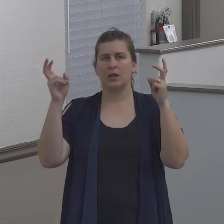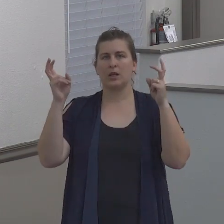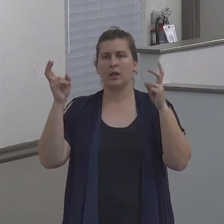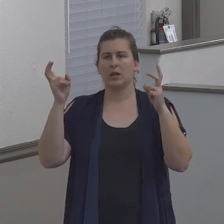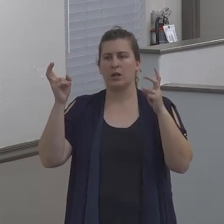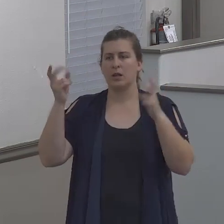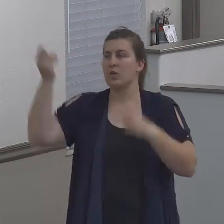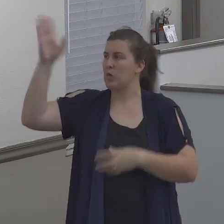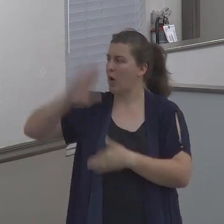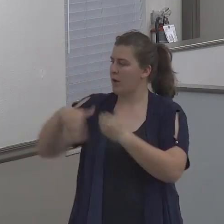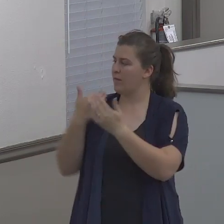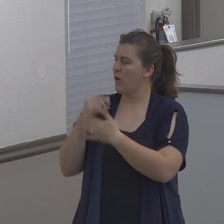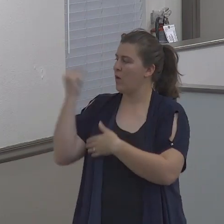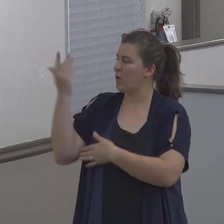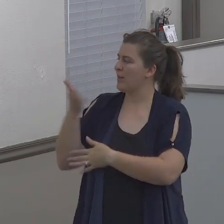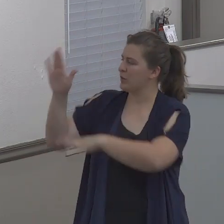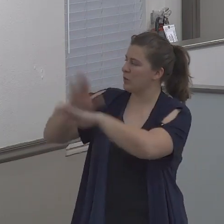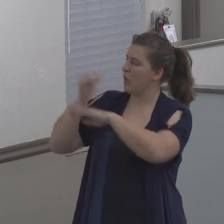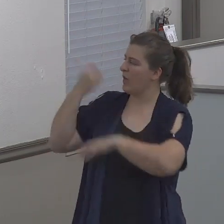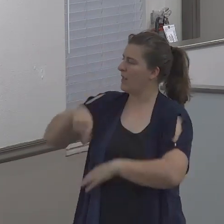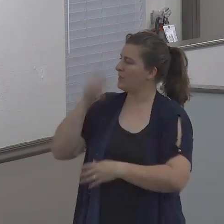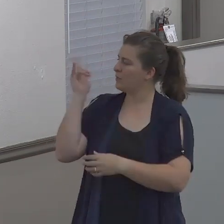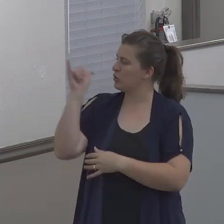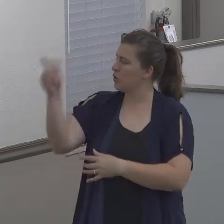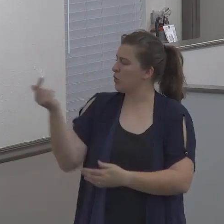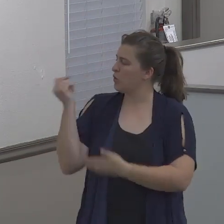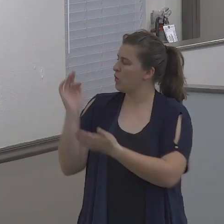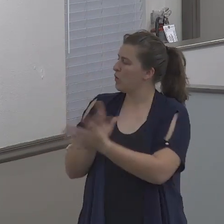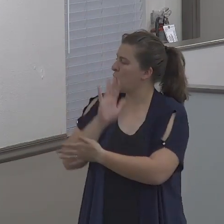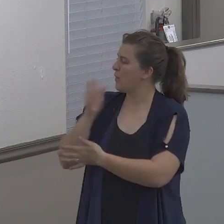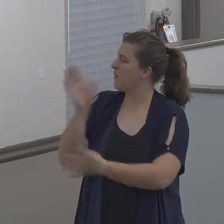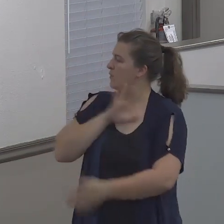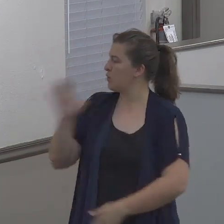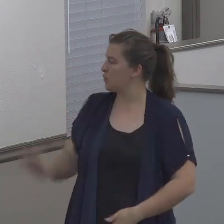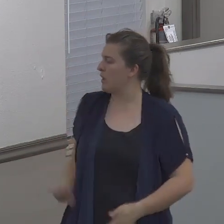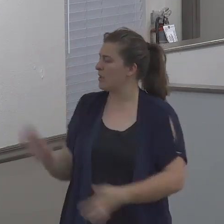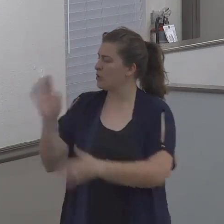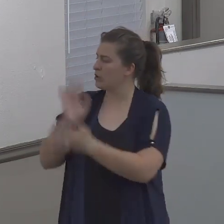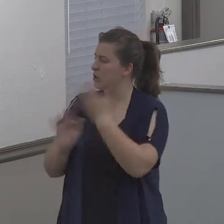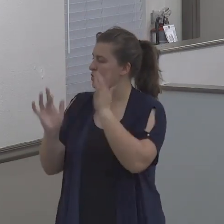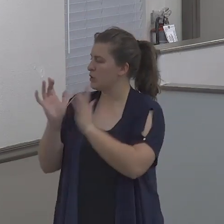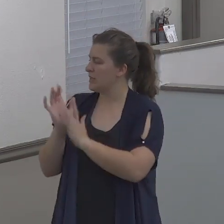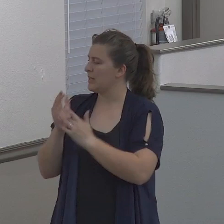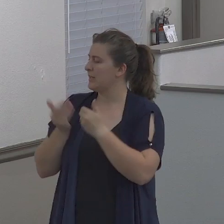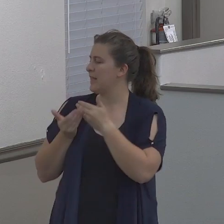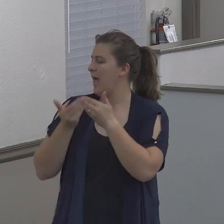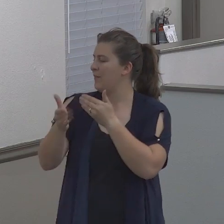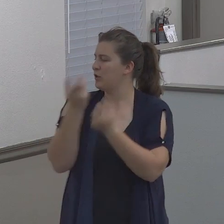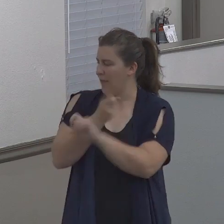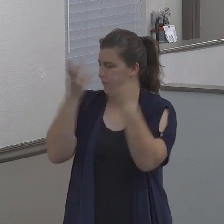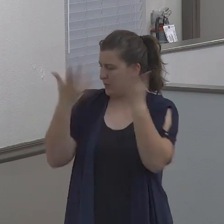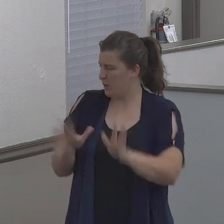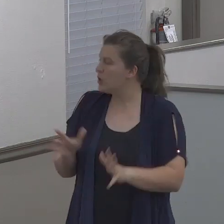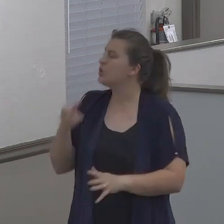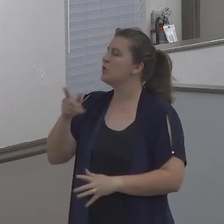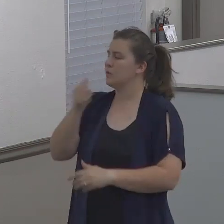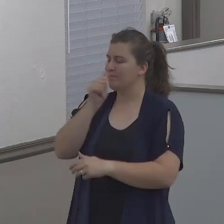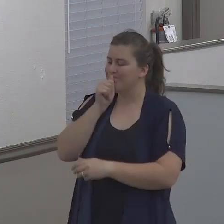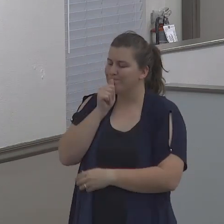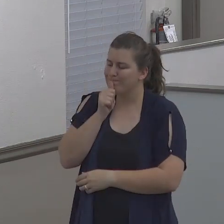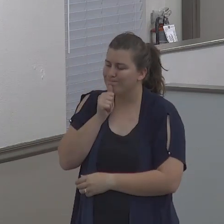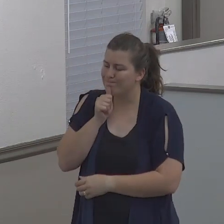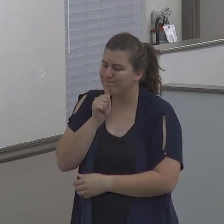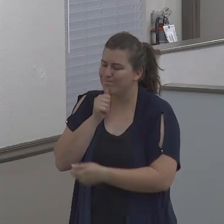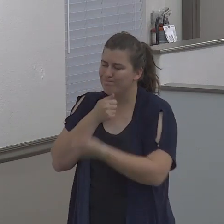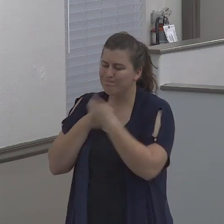hard to understand, so look at it closely. Who hath called us unto his eternal glory by Christ Jesus, that's salvation,